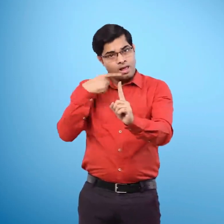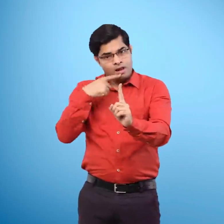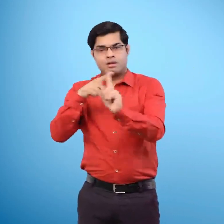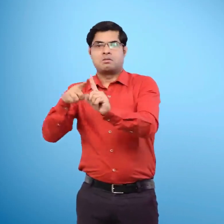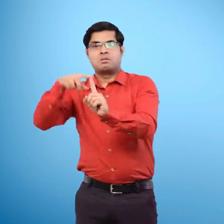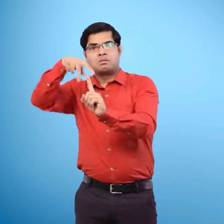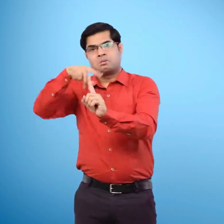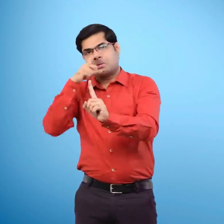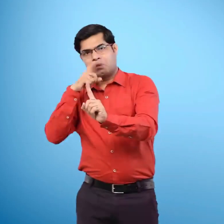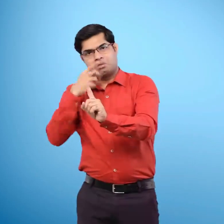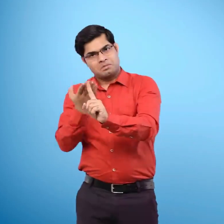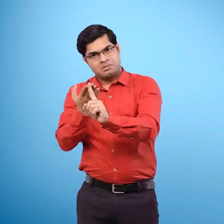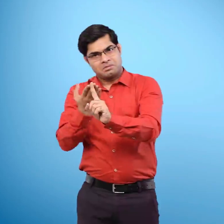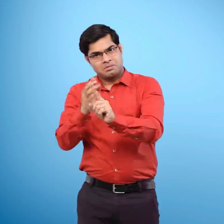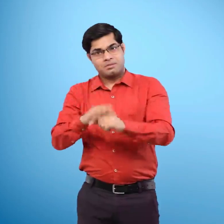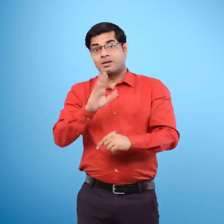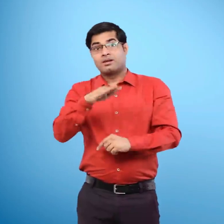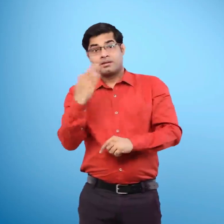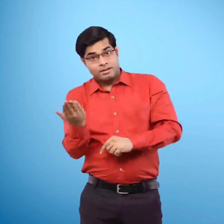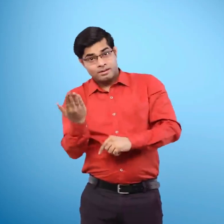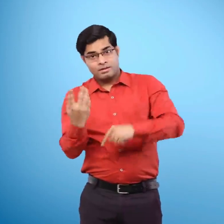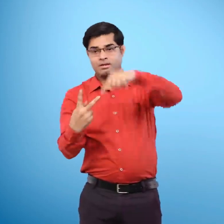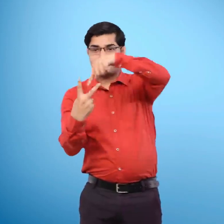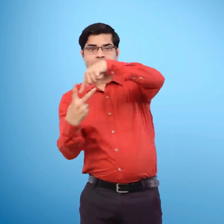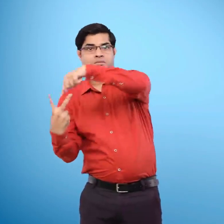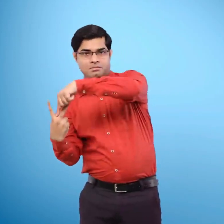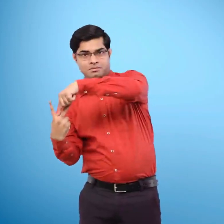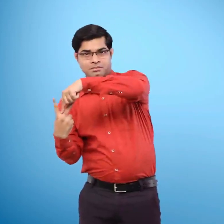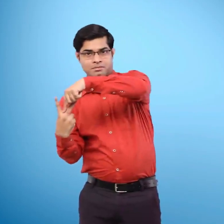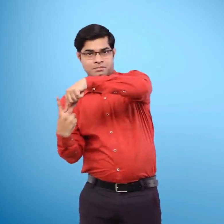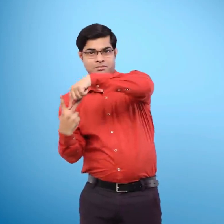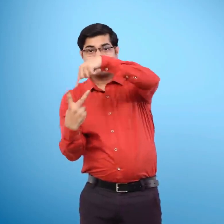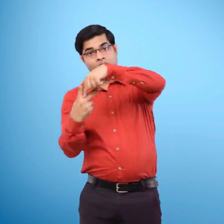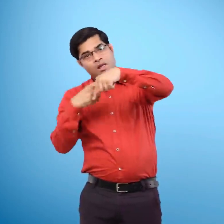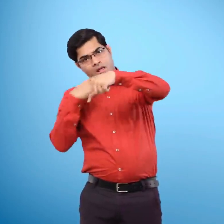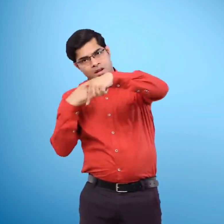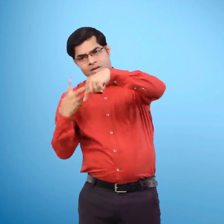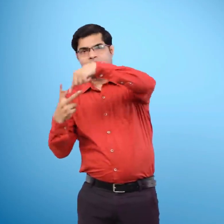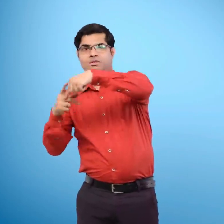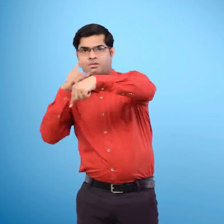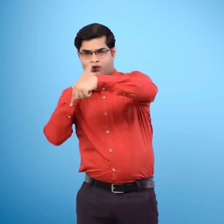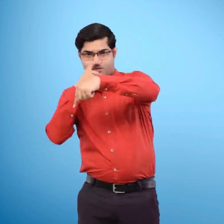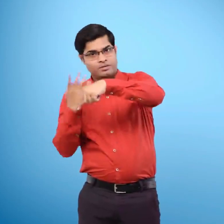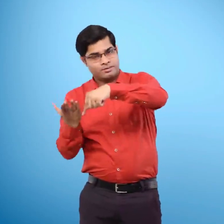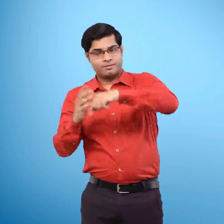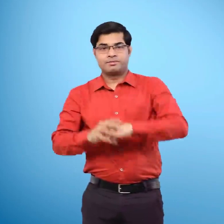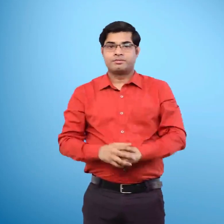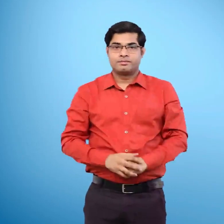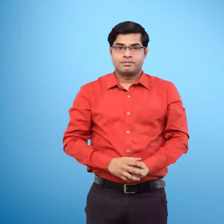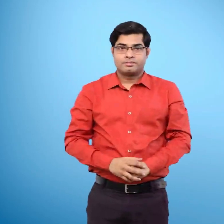and blue arrow placed side by side pointing upwards. Box 4. Red and blue arrow placed